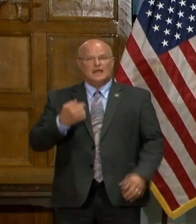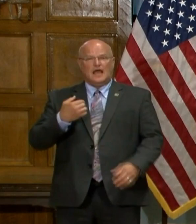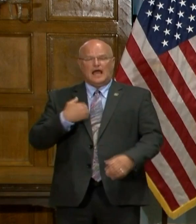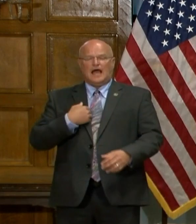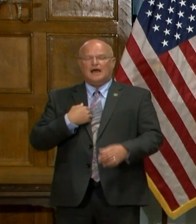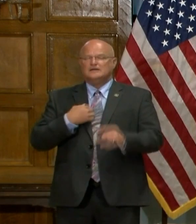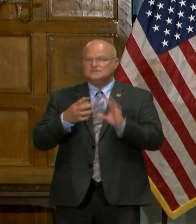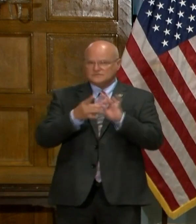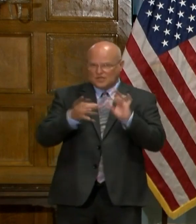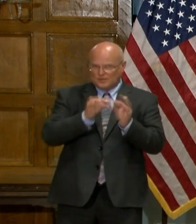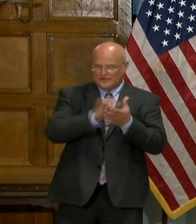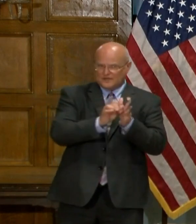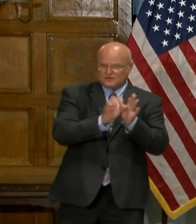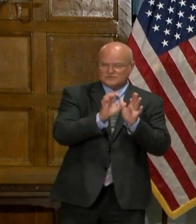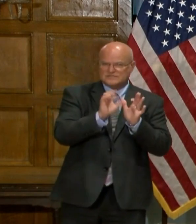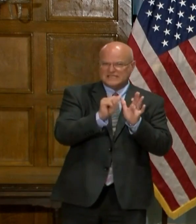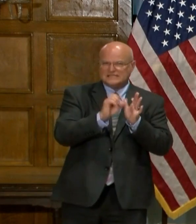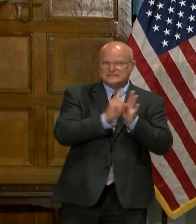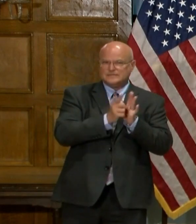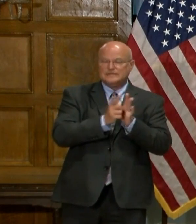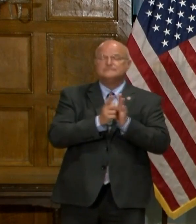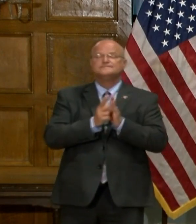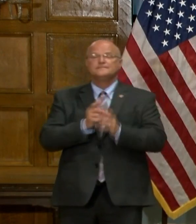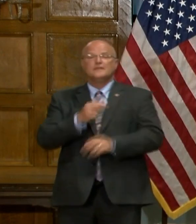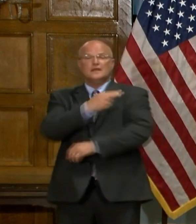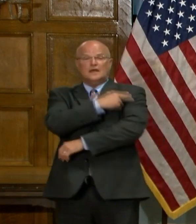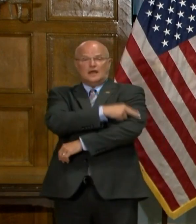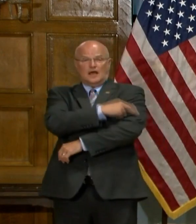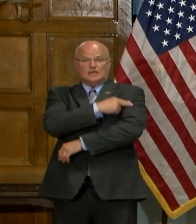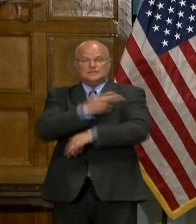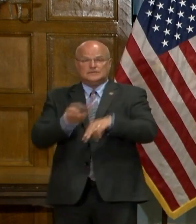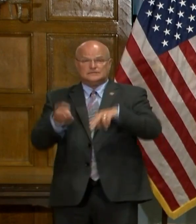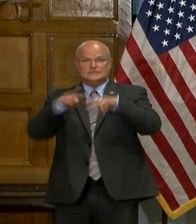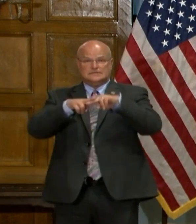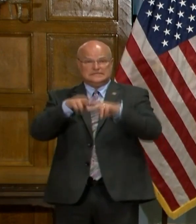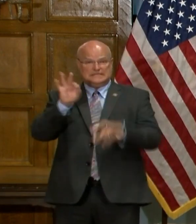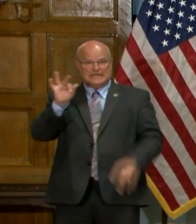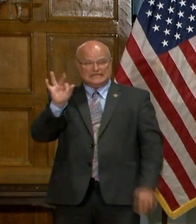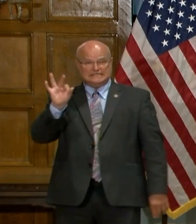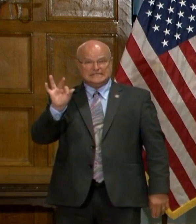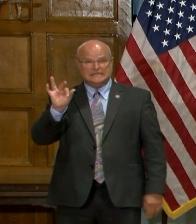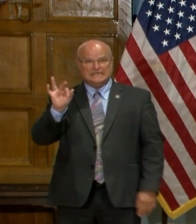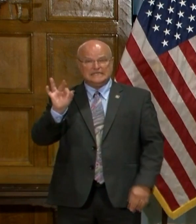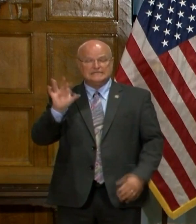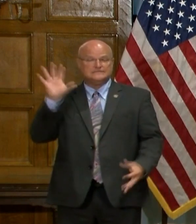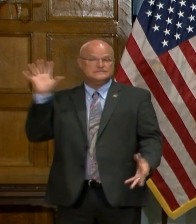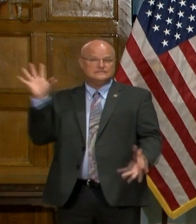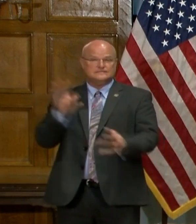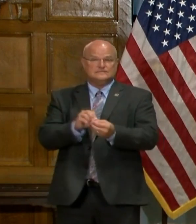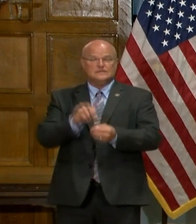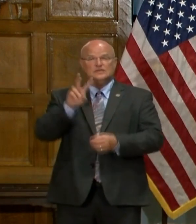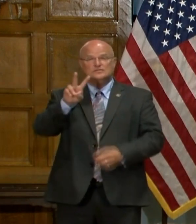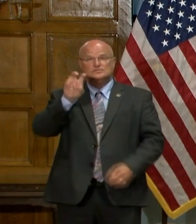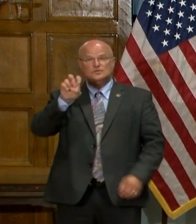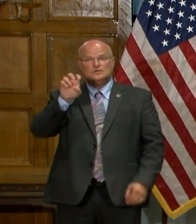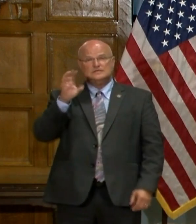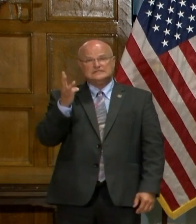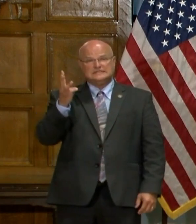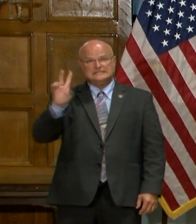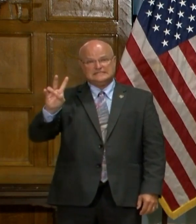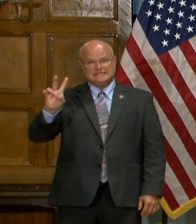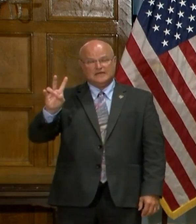come back to those cases. In terms of hospitalizations, we've had an increase of 19. That brings us to